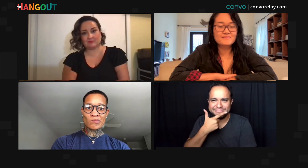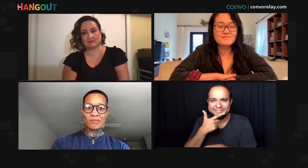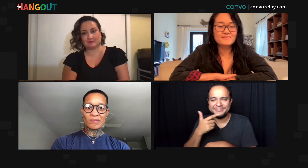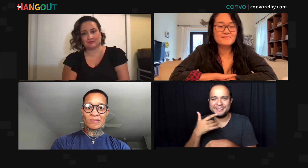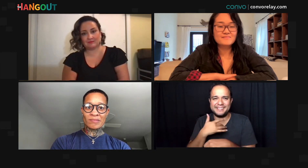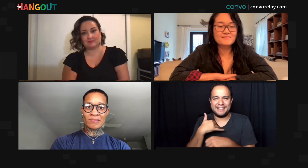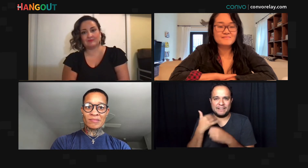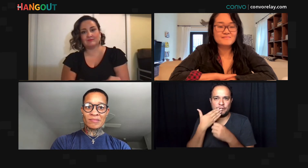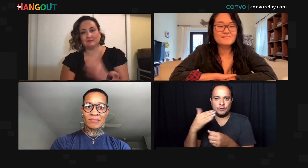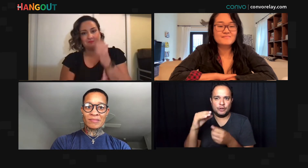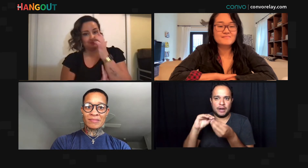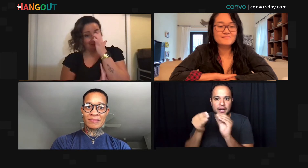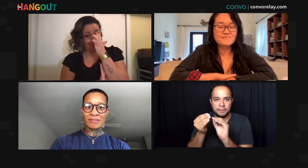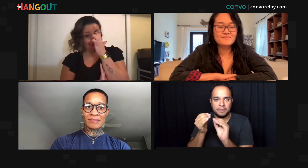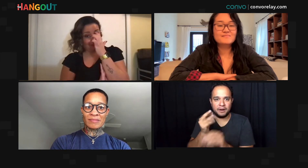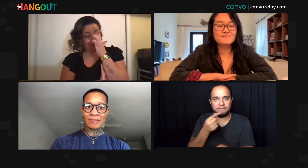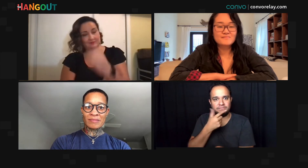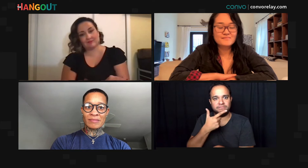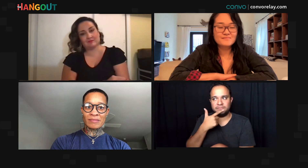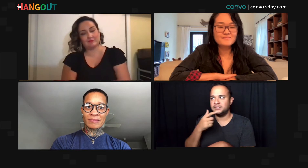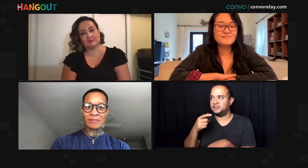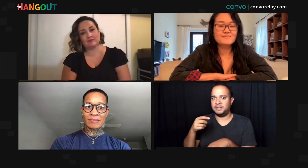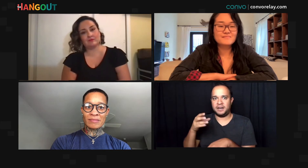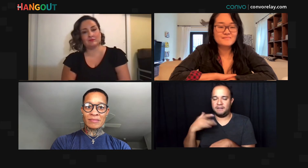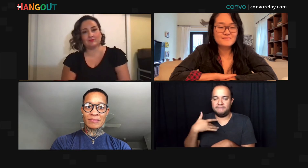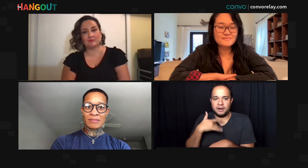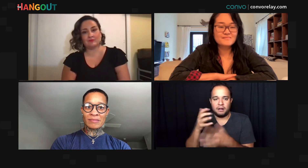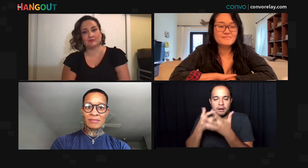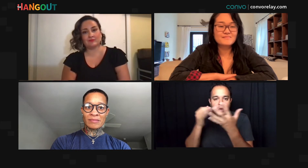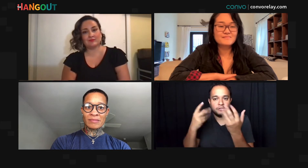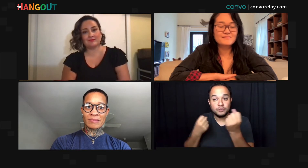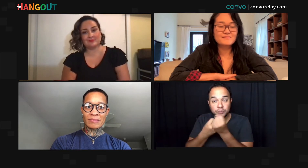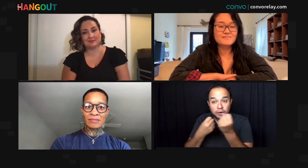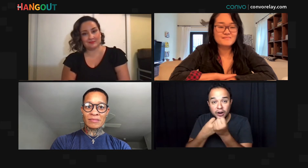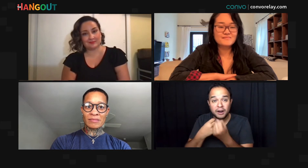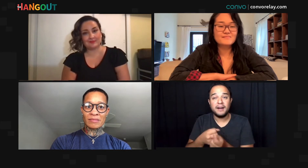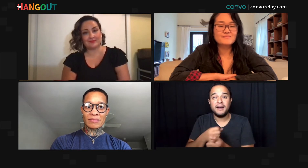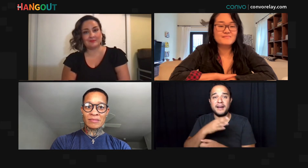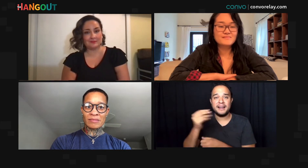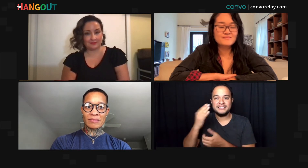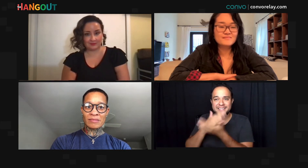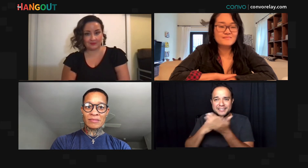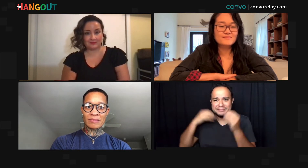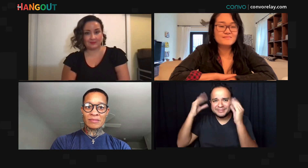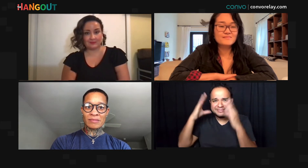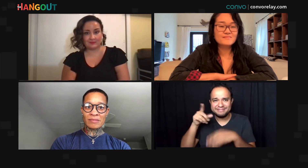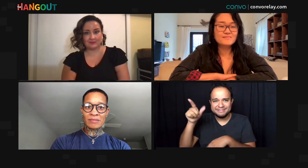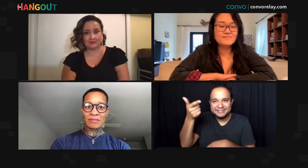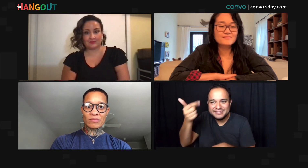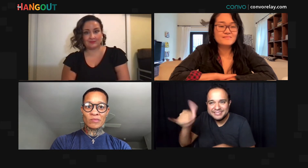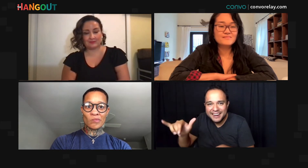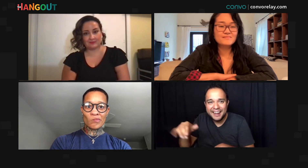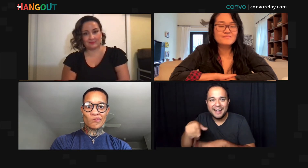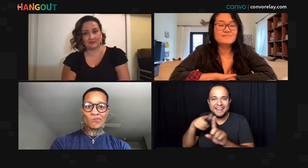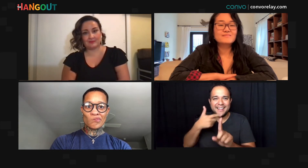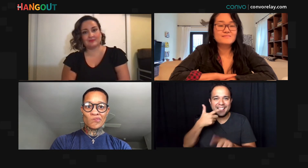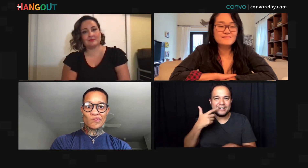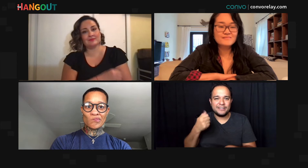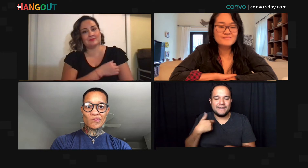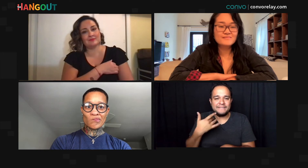at Riverside. There were a good number of LGBTQIA students. And so a lot